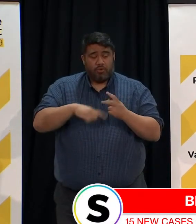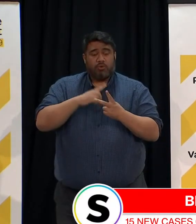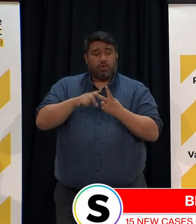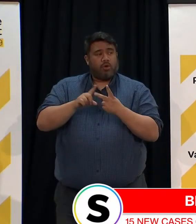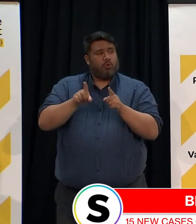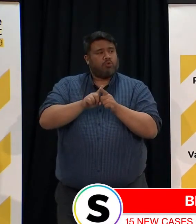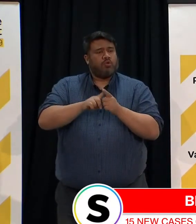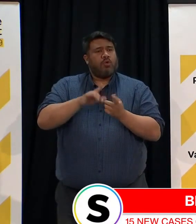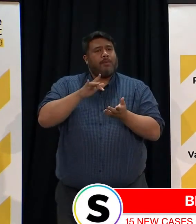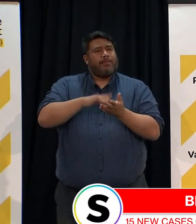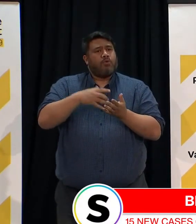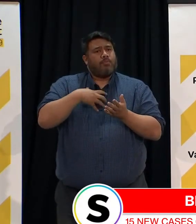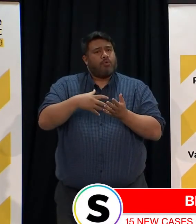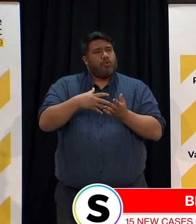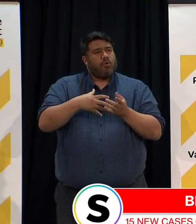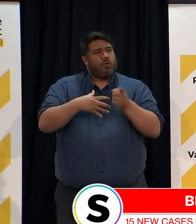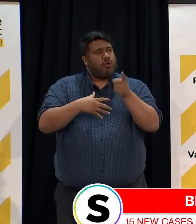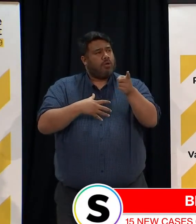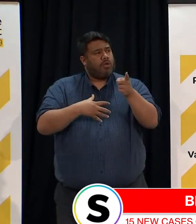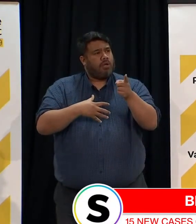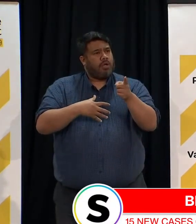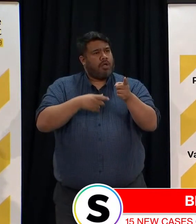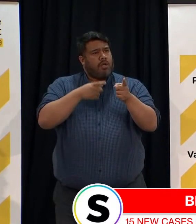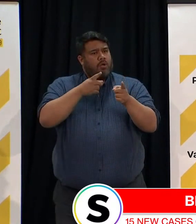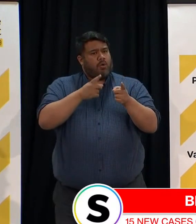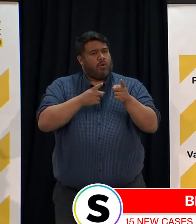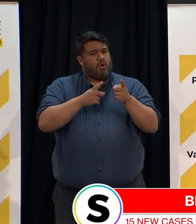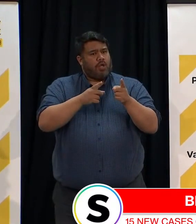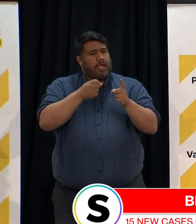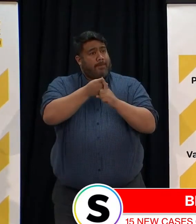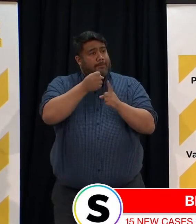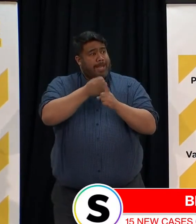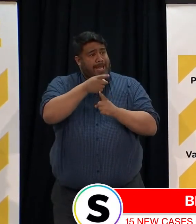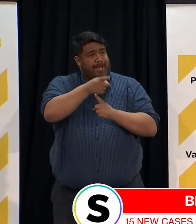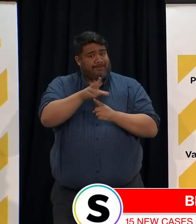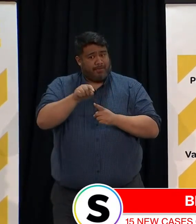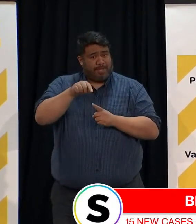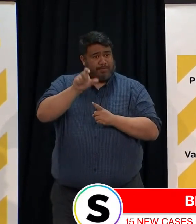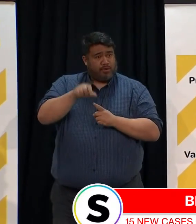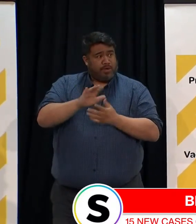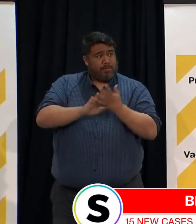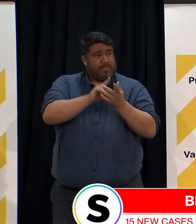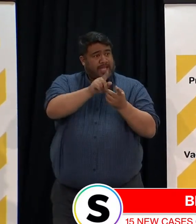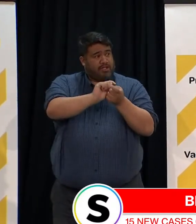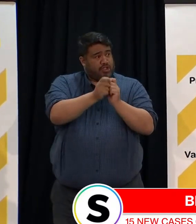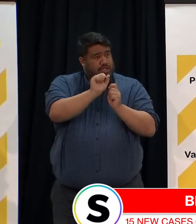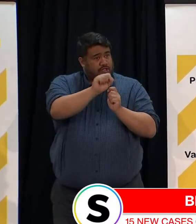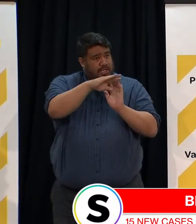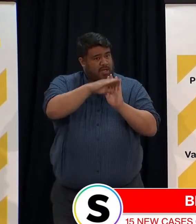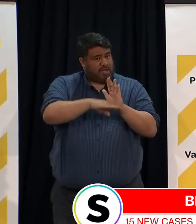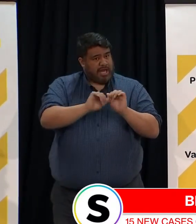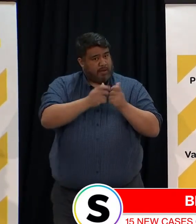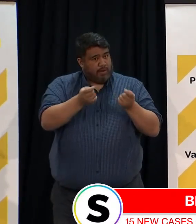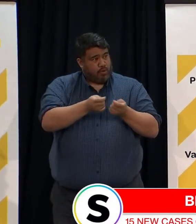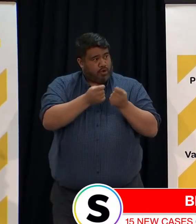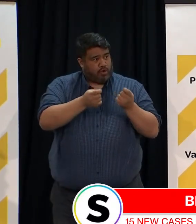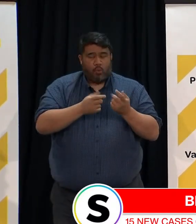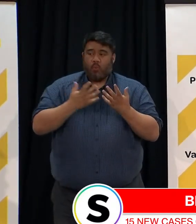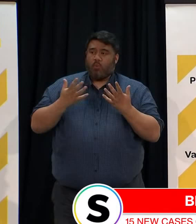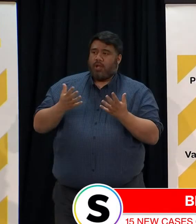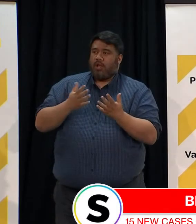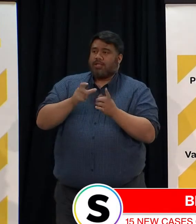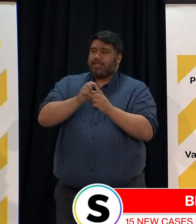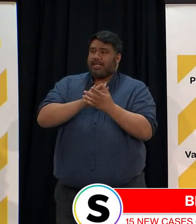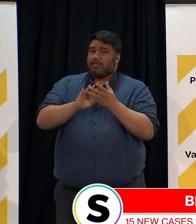at Middlemore as a result of the situation? Oh, I can't comment on the latter, but I think that the DHB's spoken about that, and I know